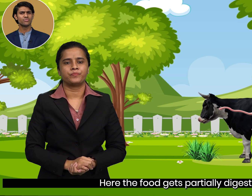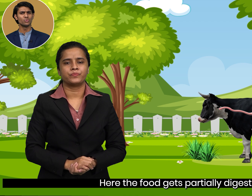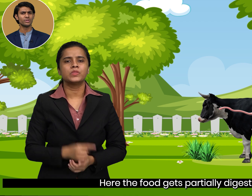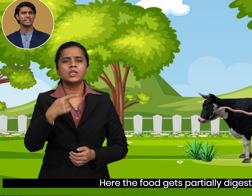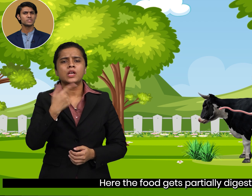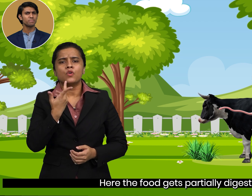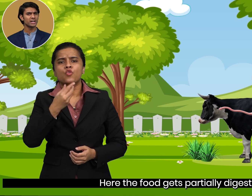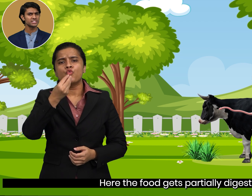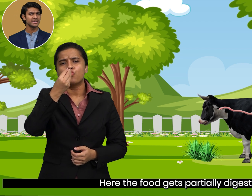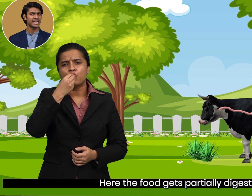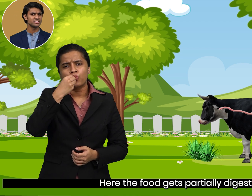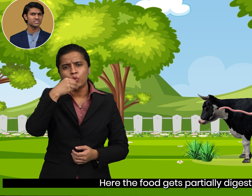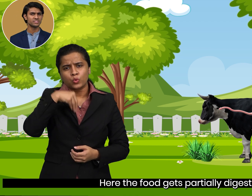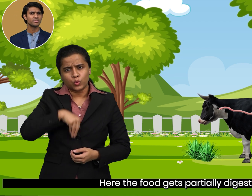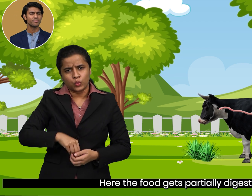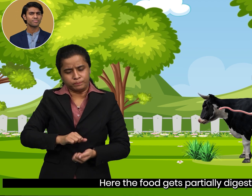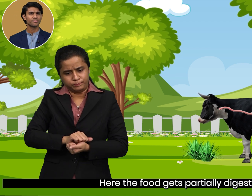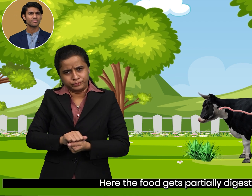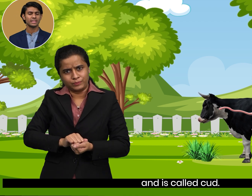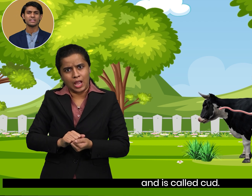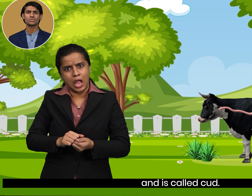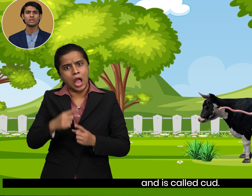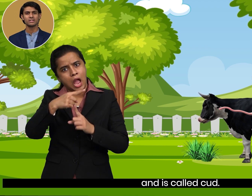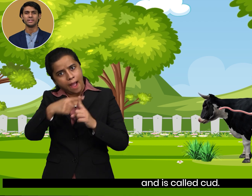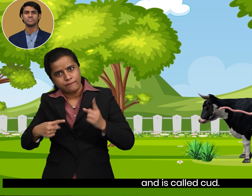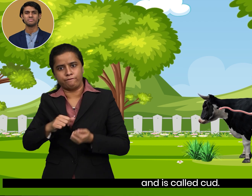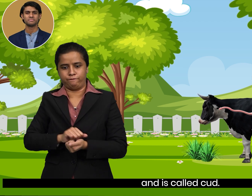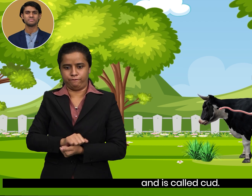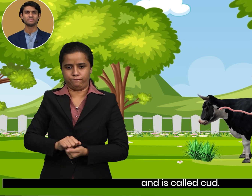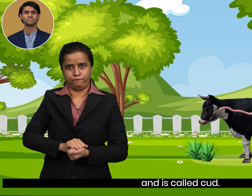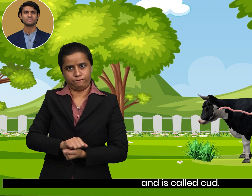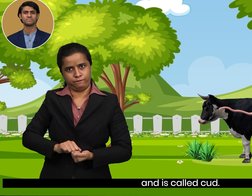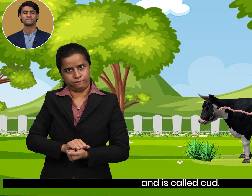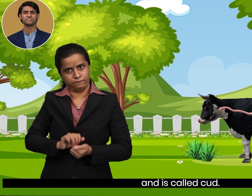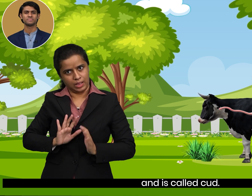Here the food gets partially digested and is called cud.